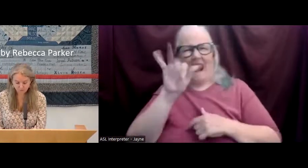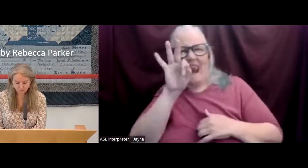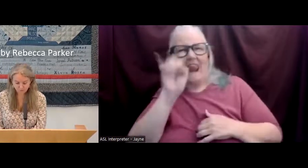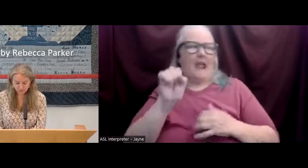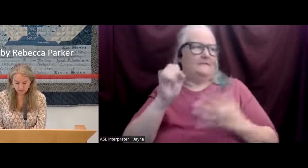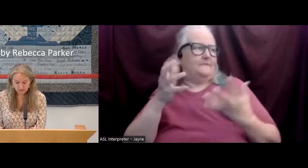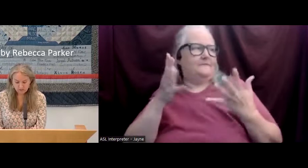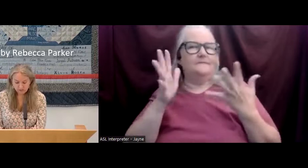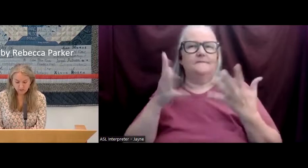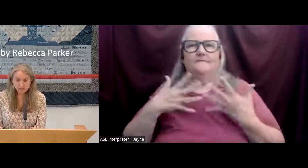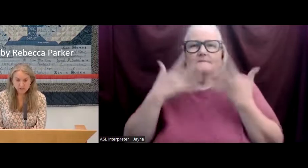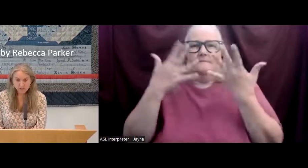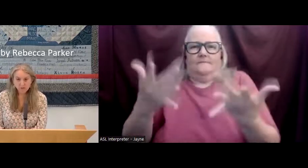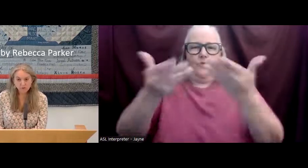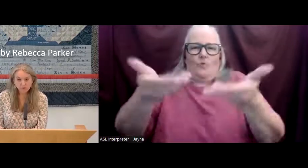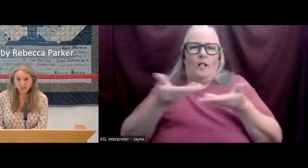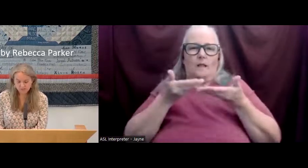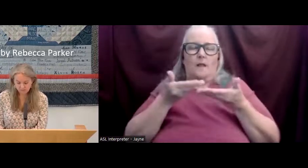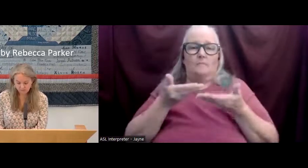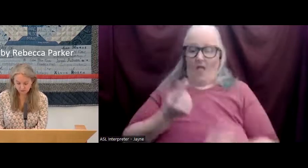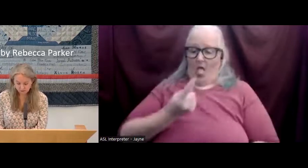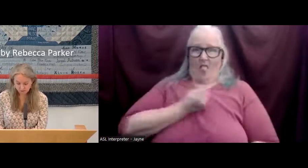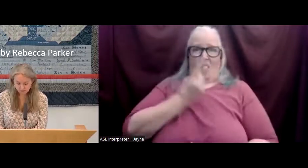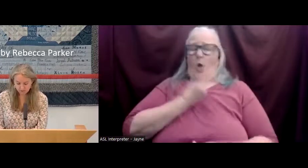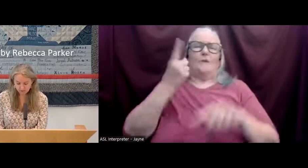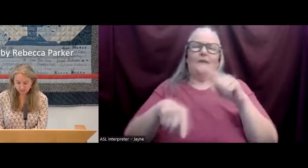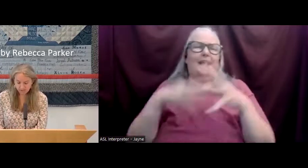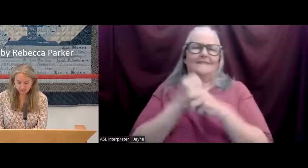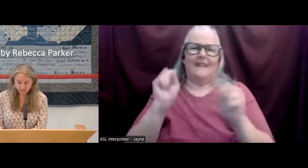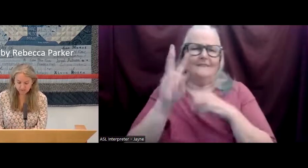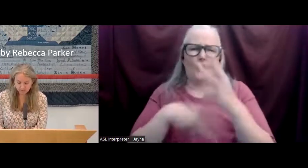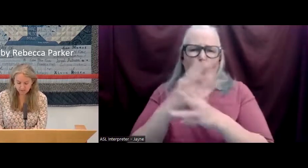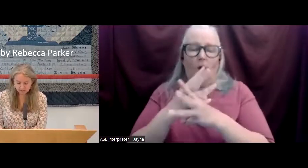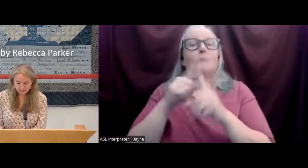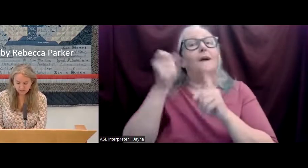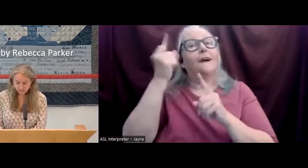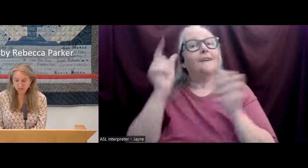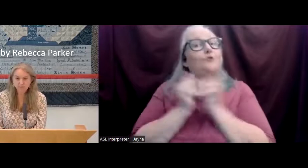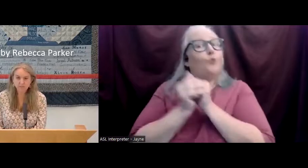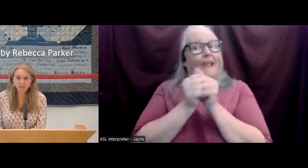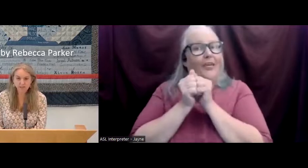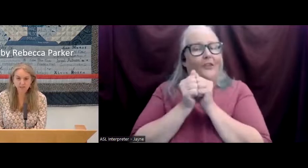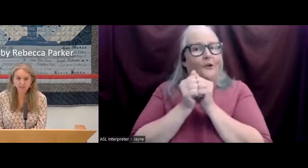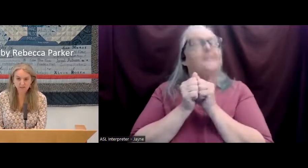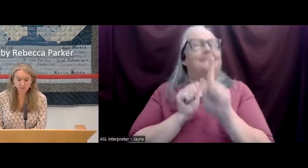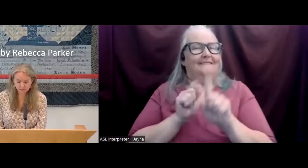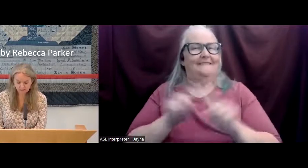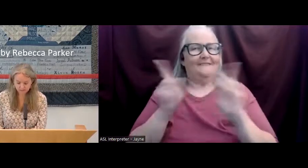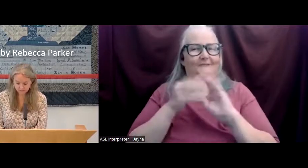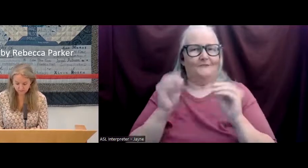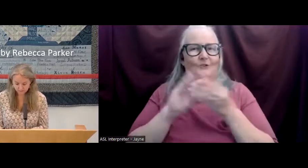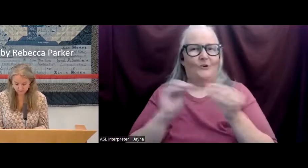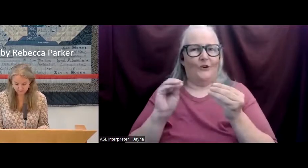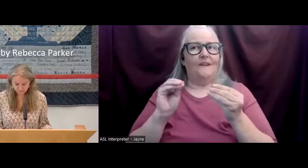you. None of us alone can save the world. Together, that is another possibility,